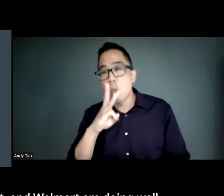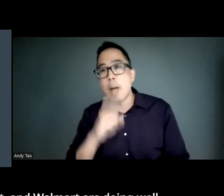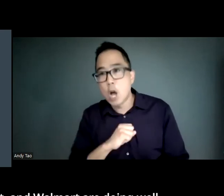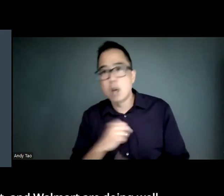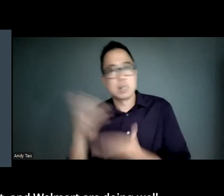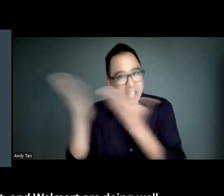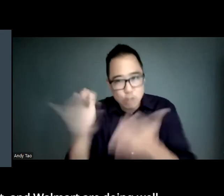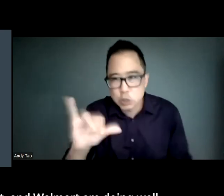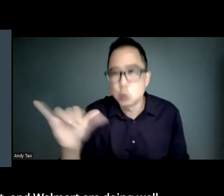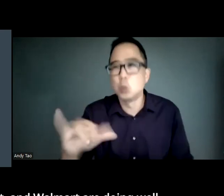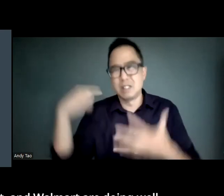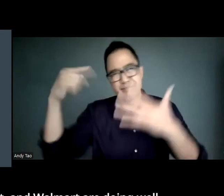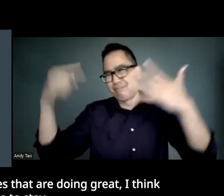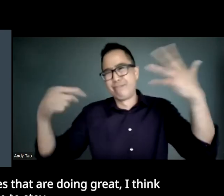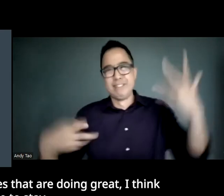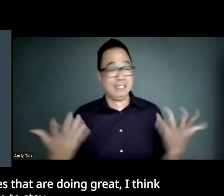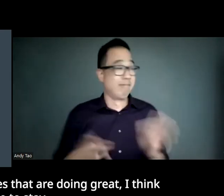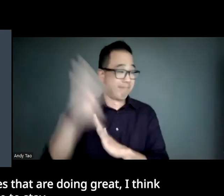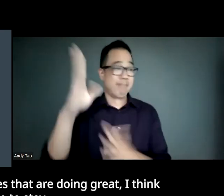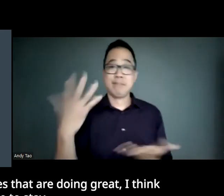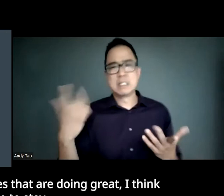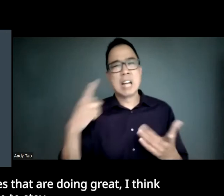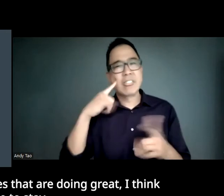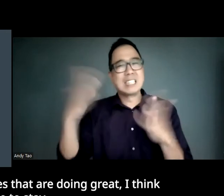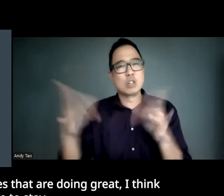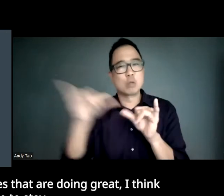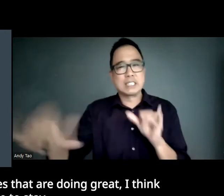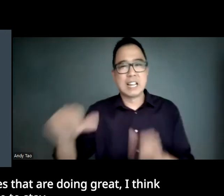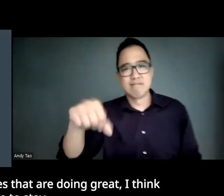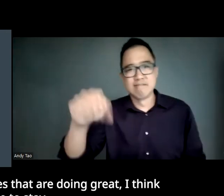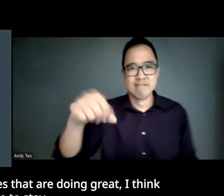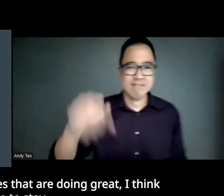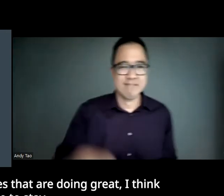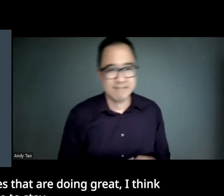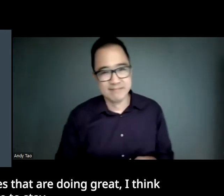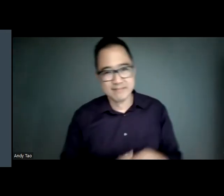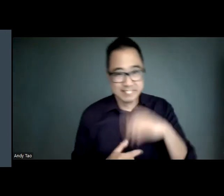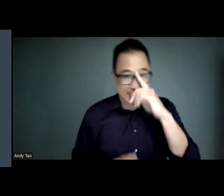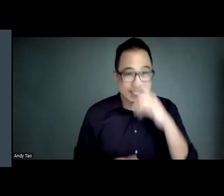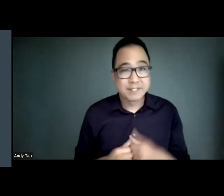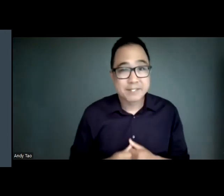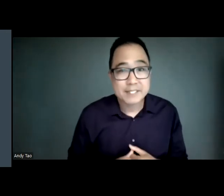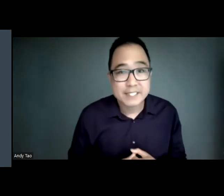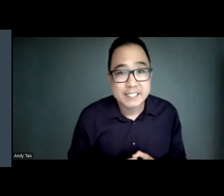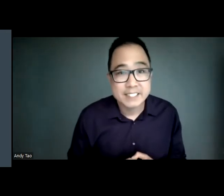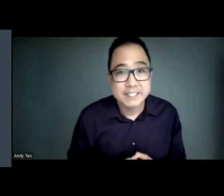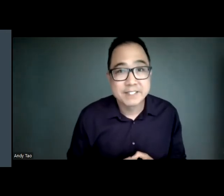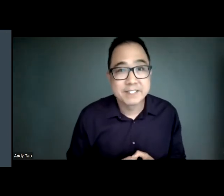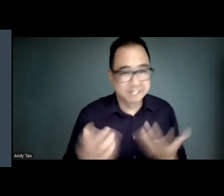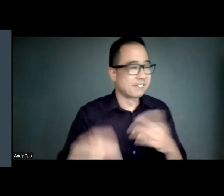Target, Walmart, they're doing deliveries as well. They're okay. It's here to stay.